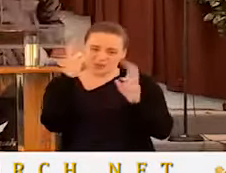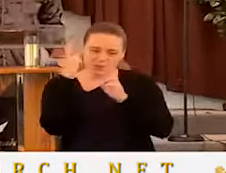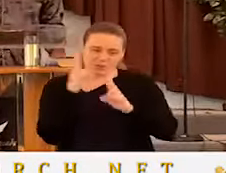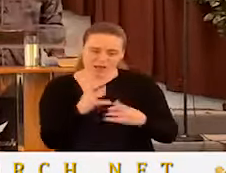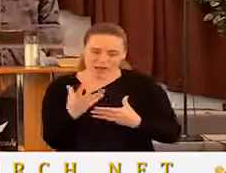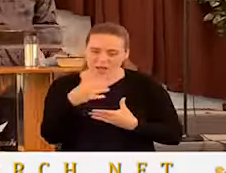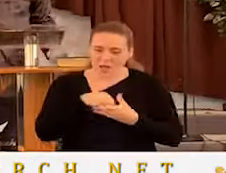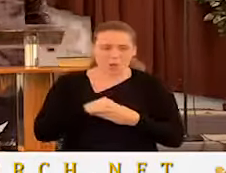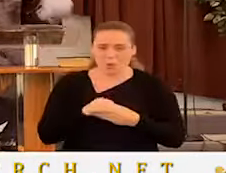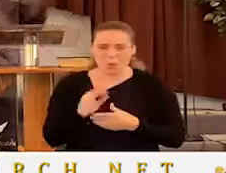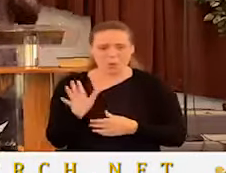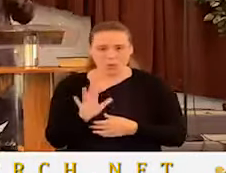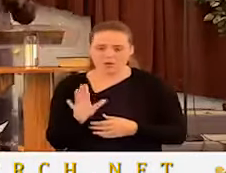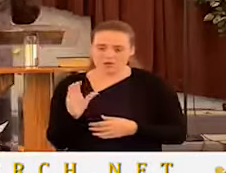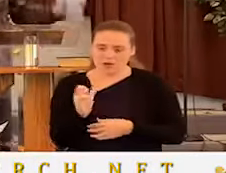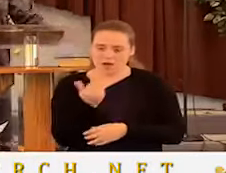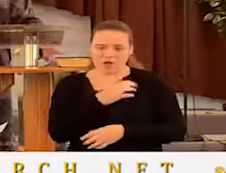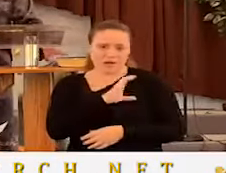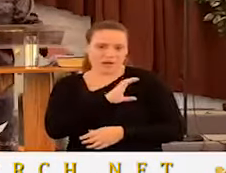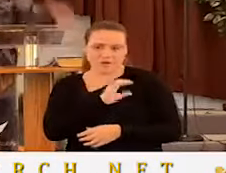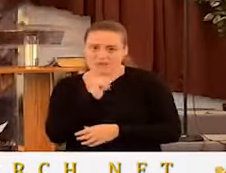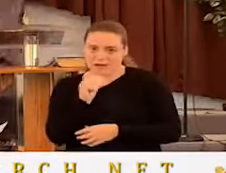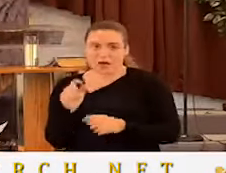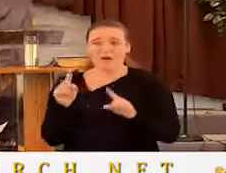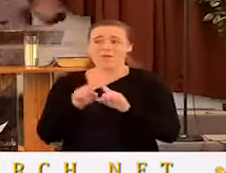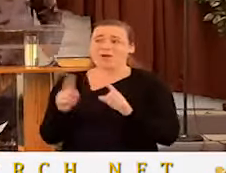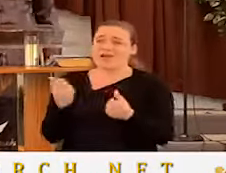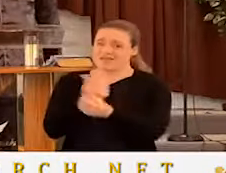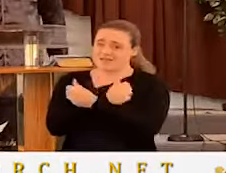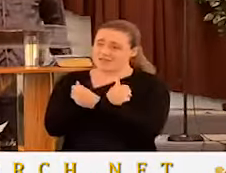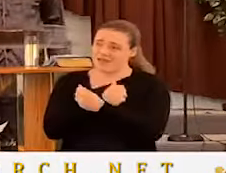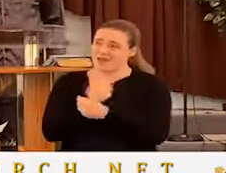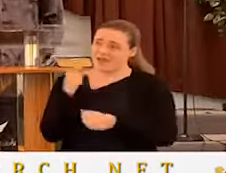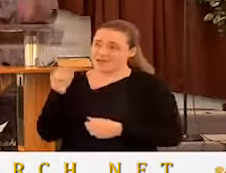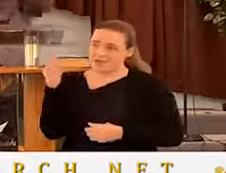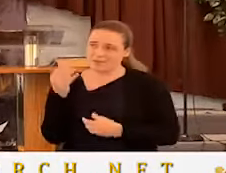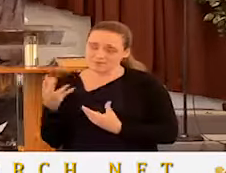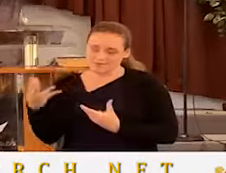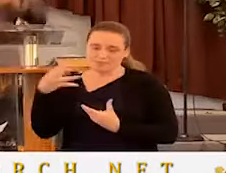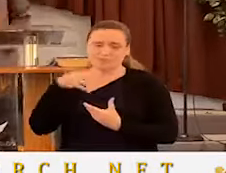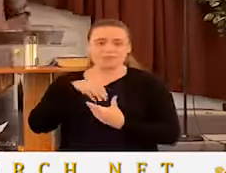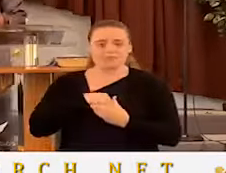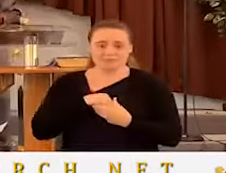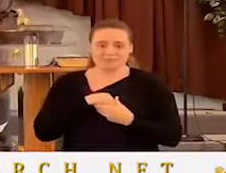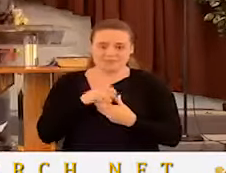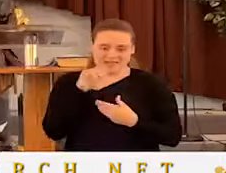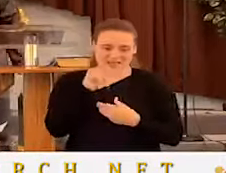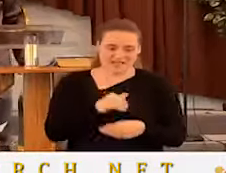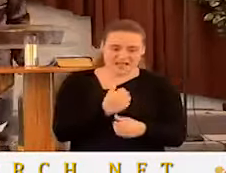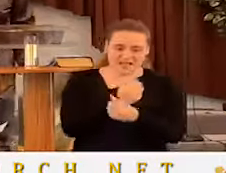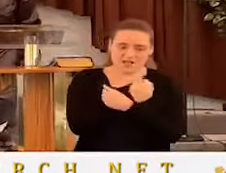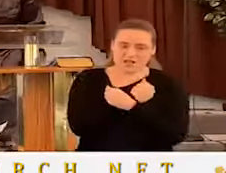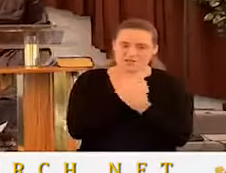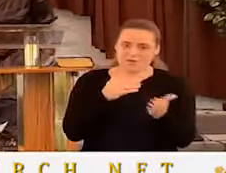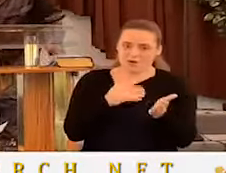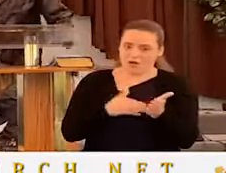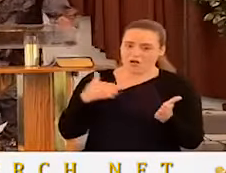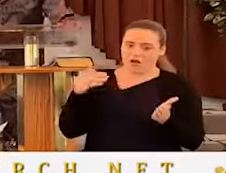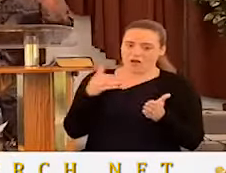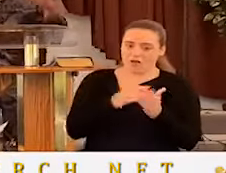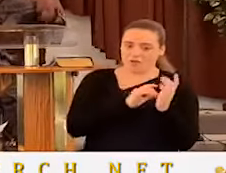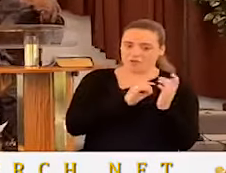didn't put all the character of himself in us. But love is ready to give it. But my respect is